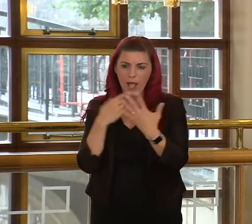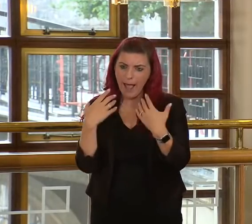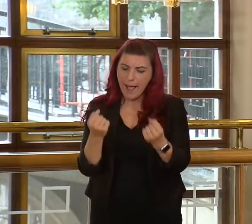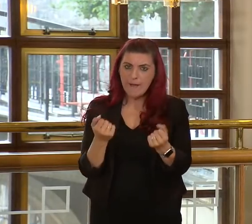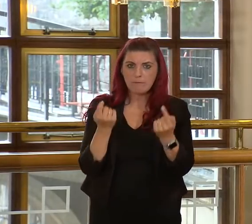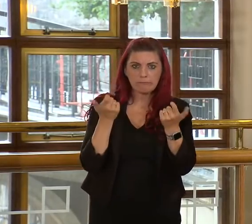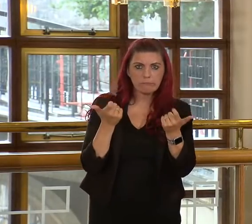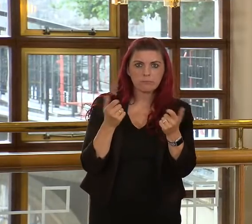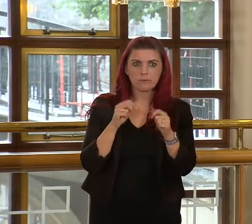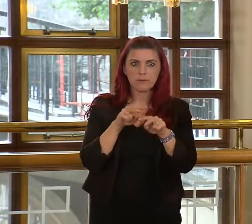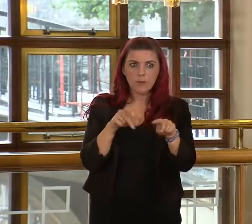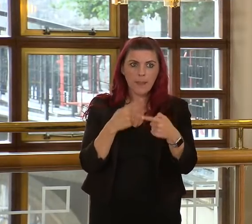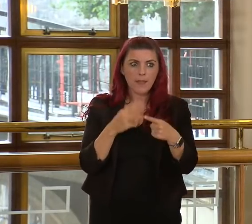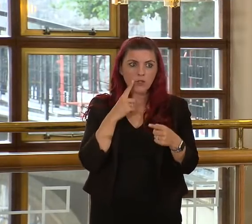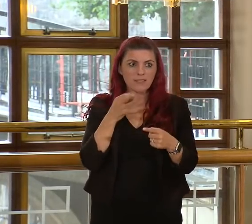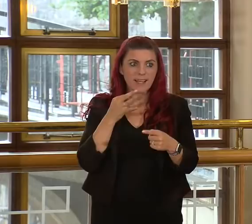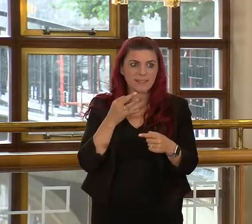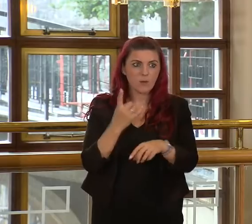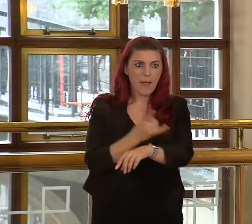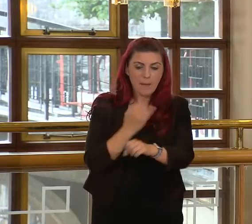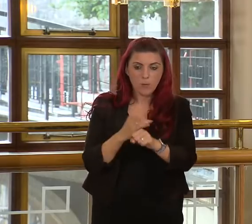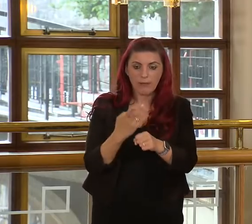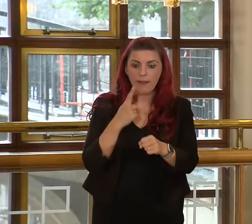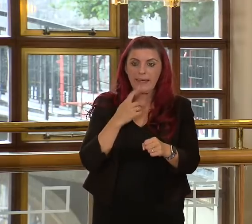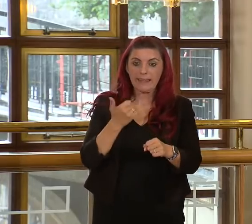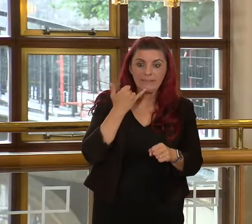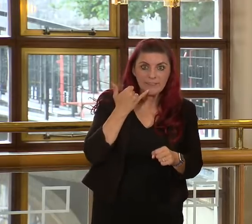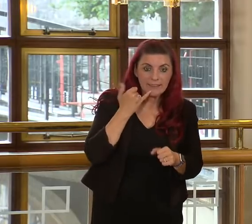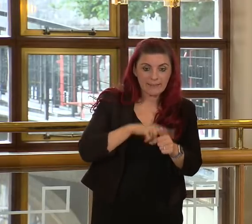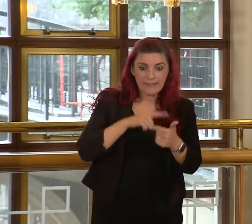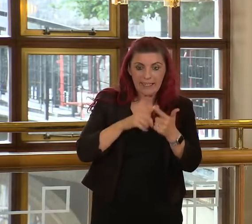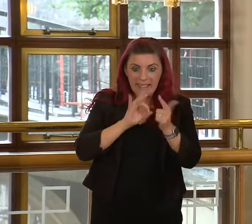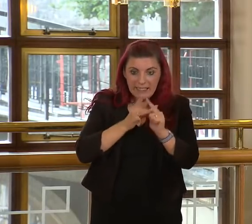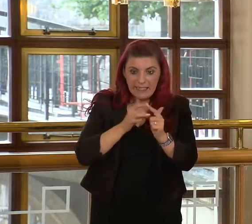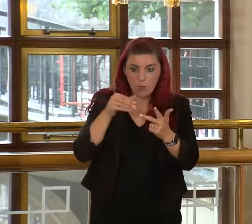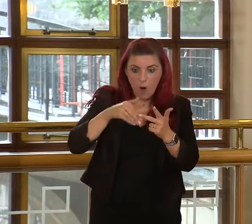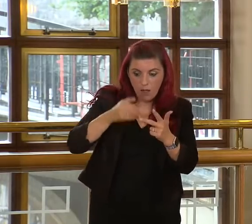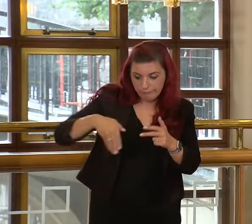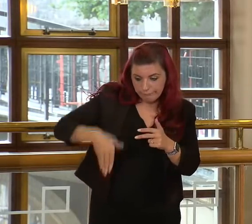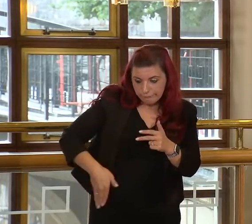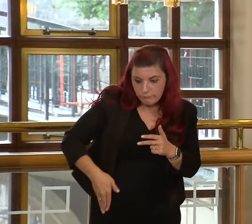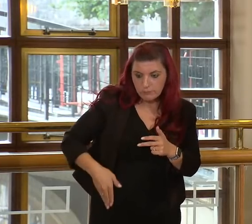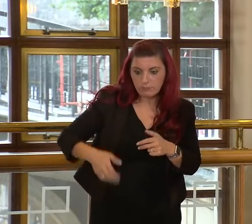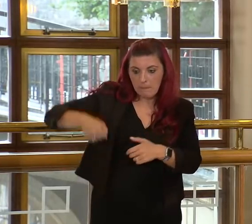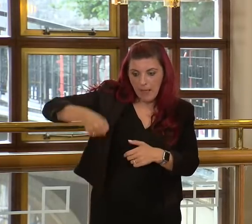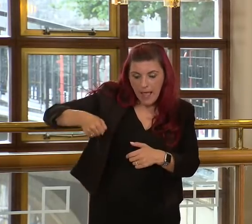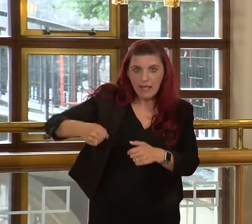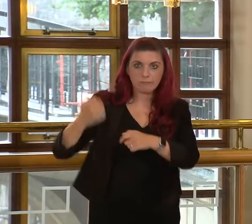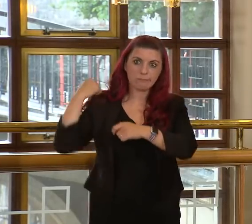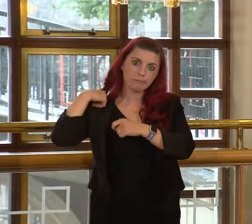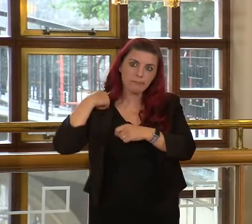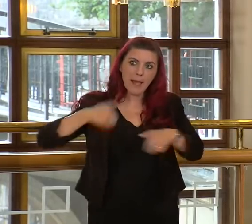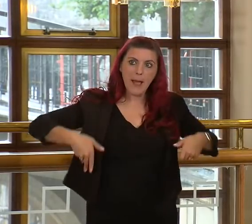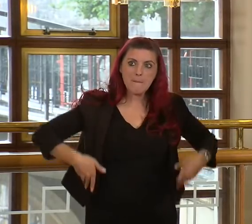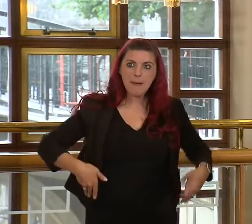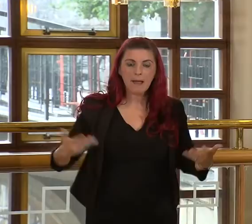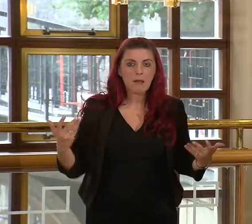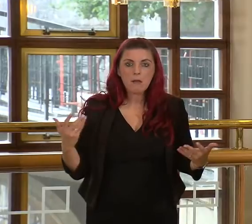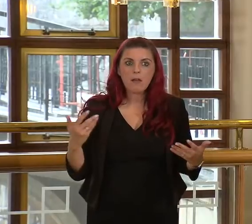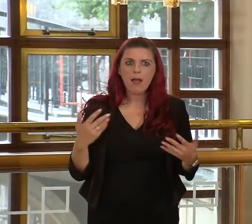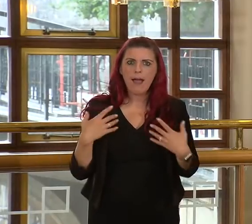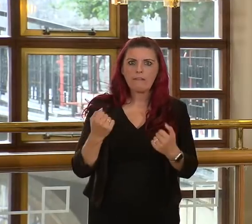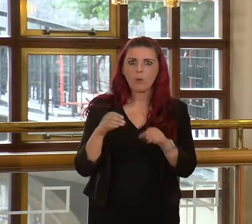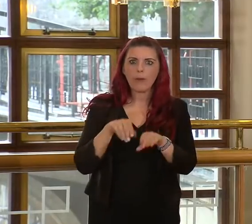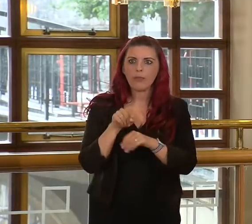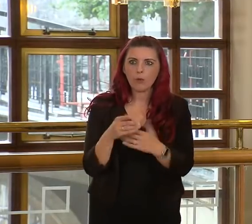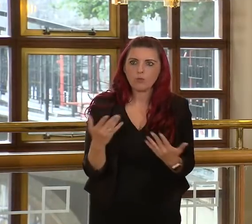into the habit then of, along with your keys and your mobile and your wallet, carrying your face covering in a bag in your pocket or your suit jacket or your handbag or whatever